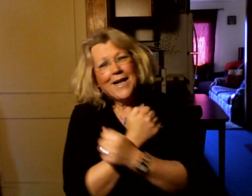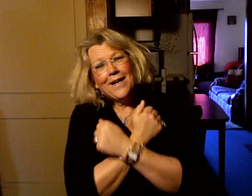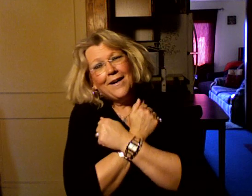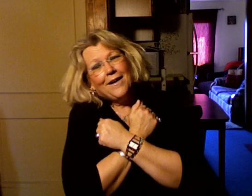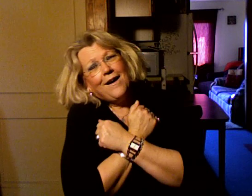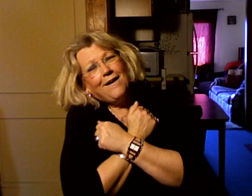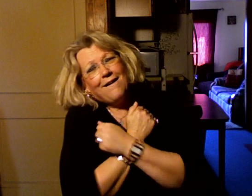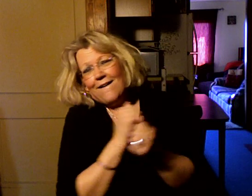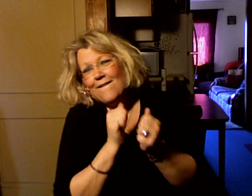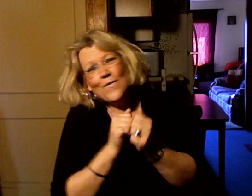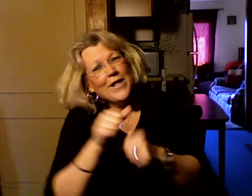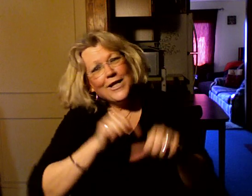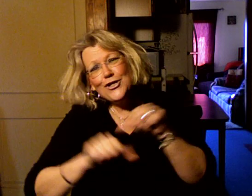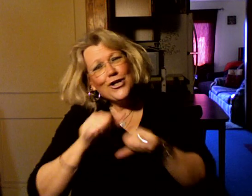Making love in each